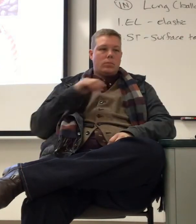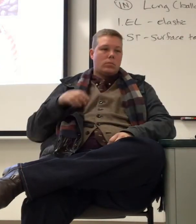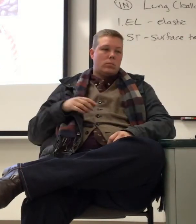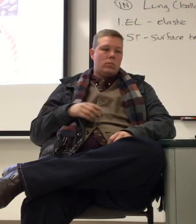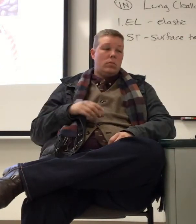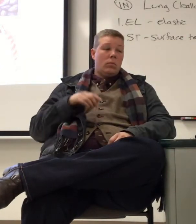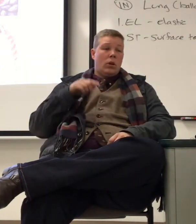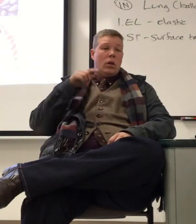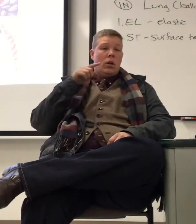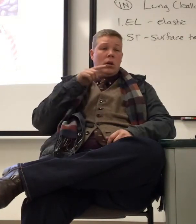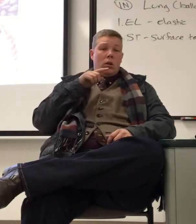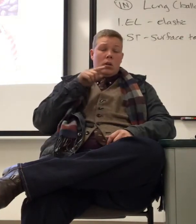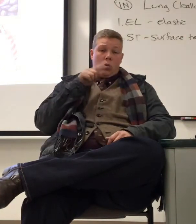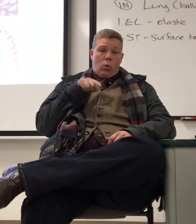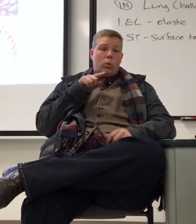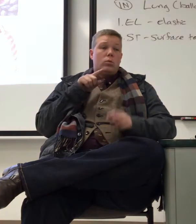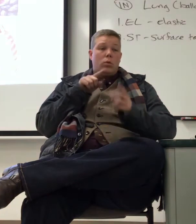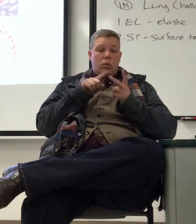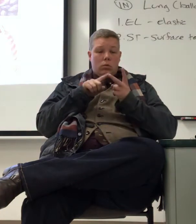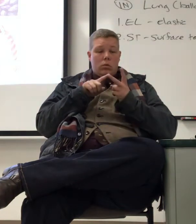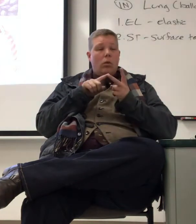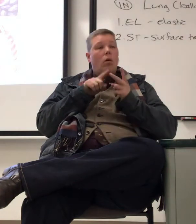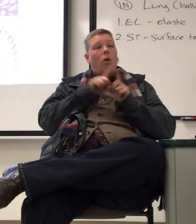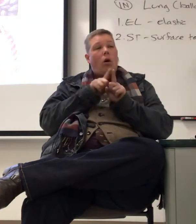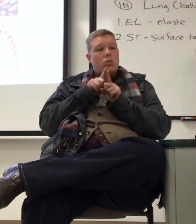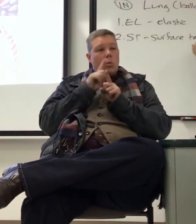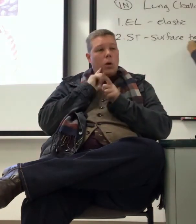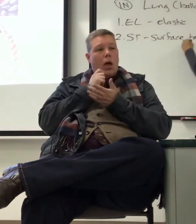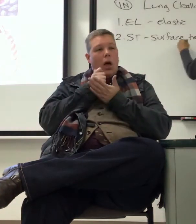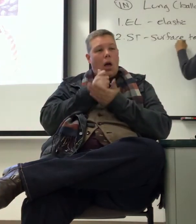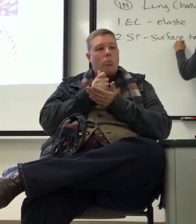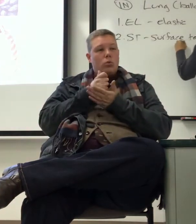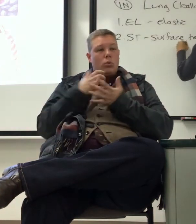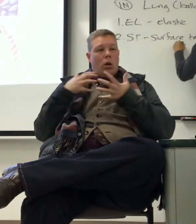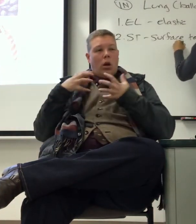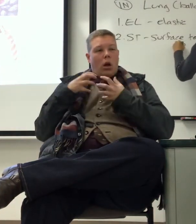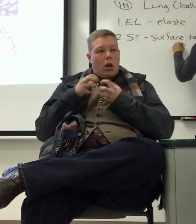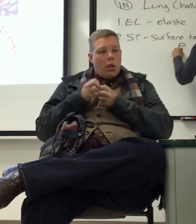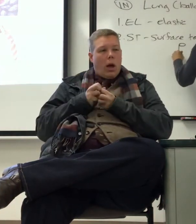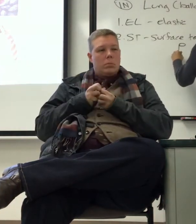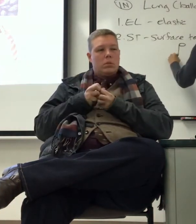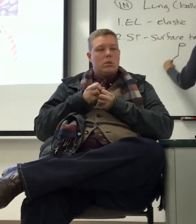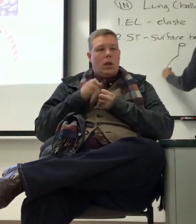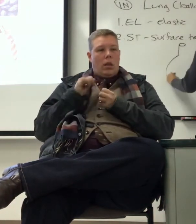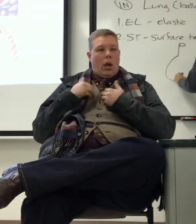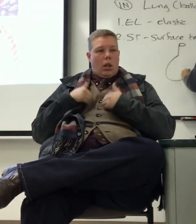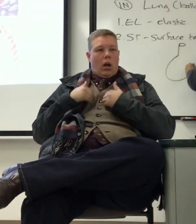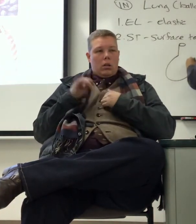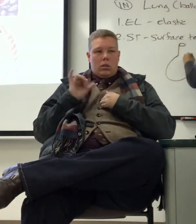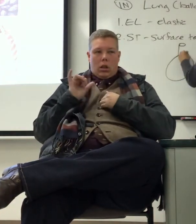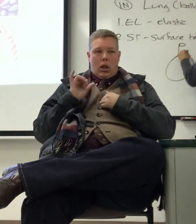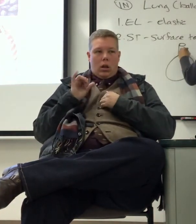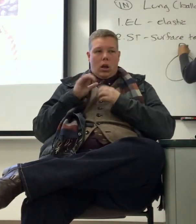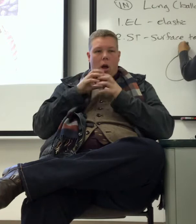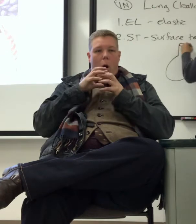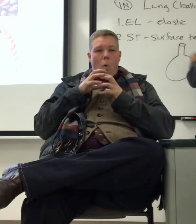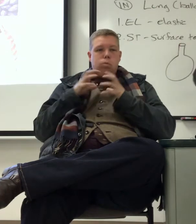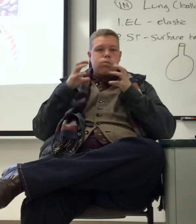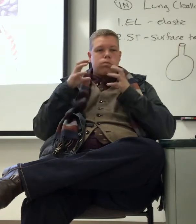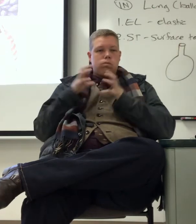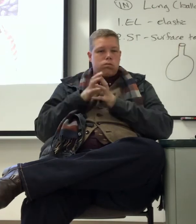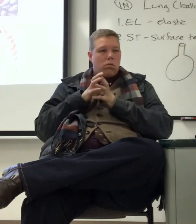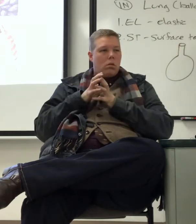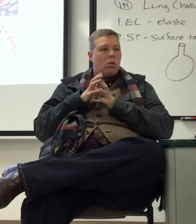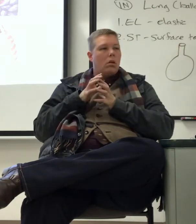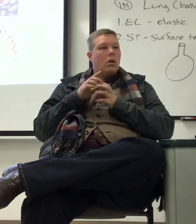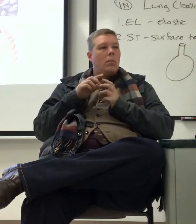These also help collapse the lung like a balloon. When you breathe in air, it's warm and humidified, and that wet